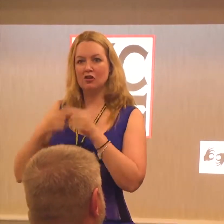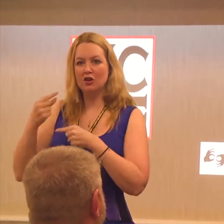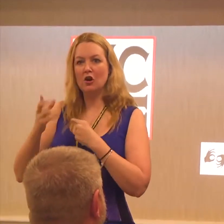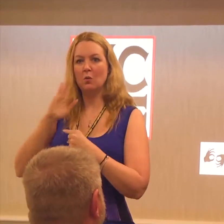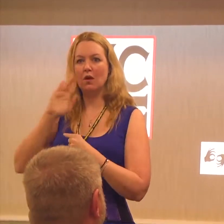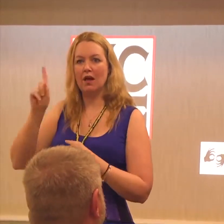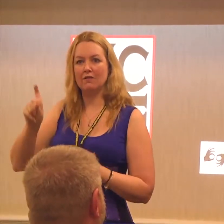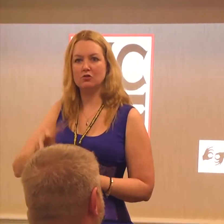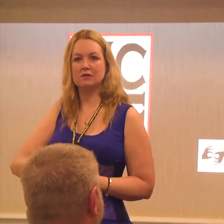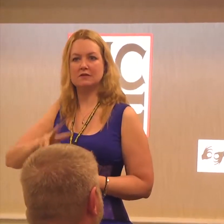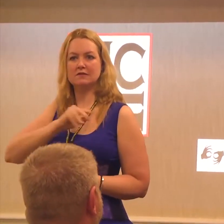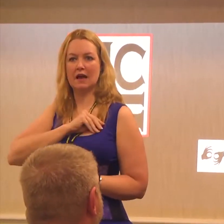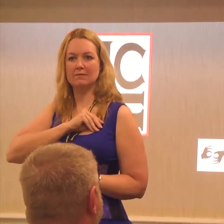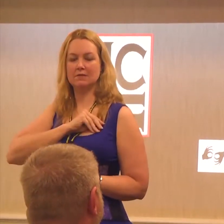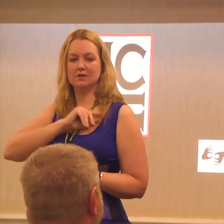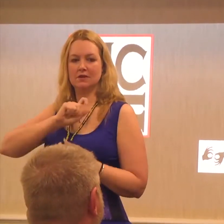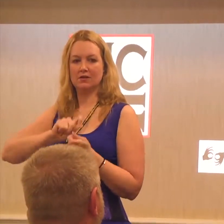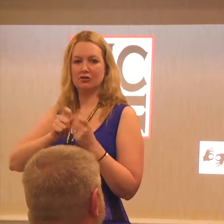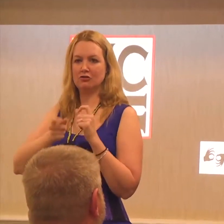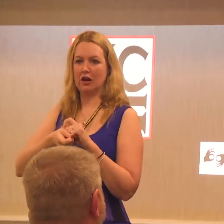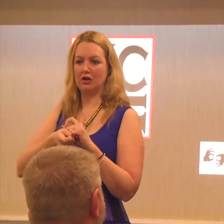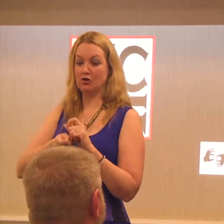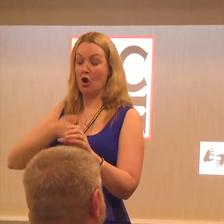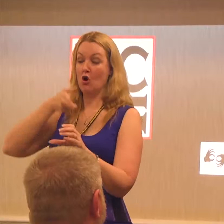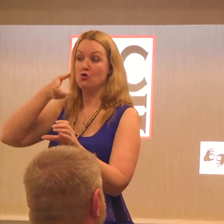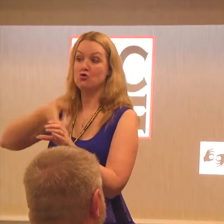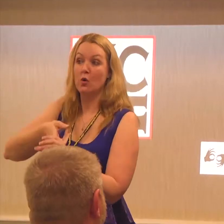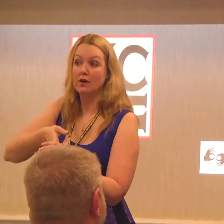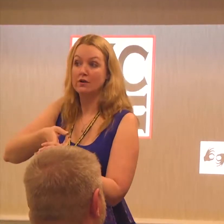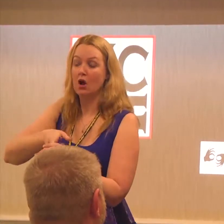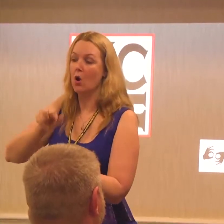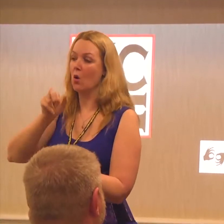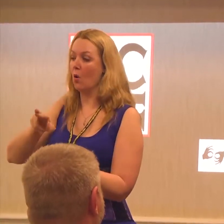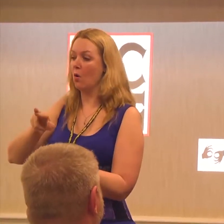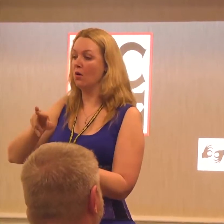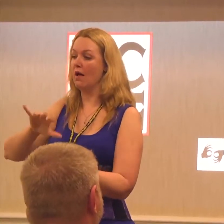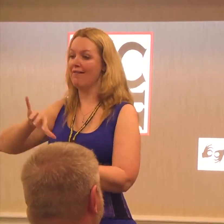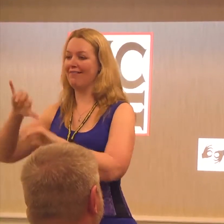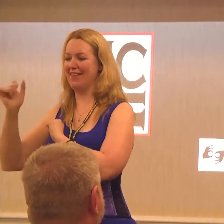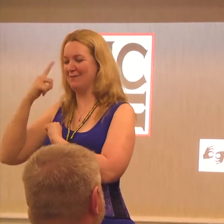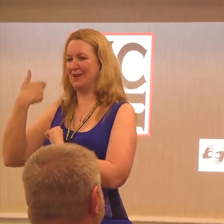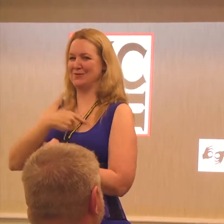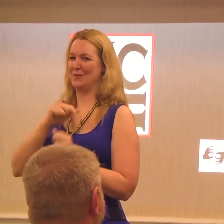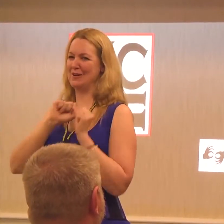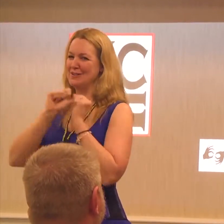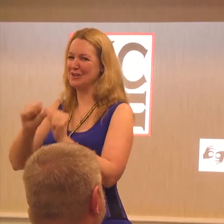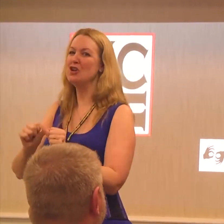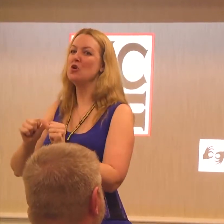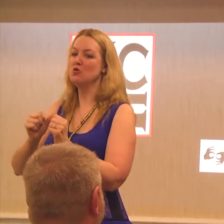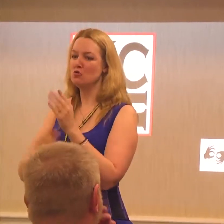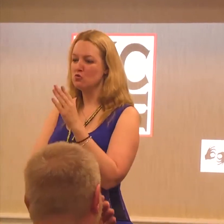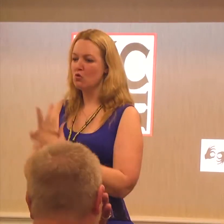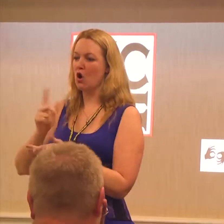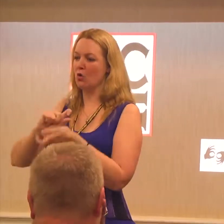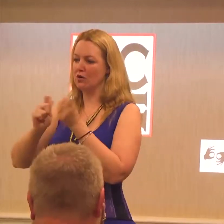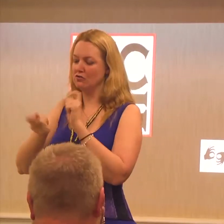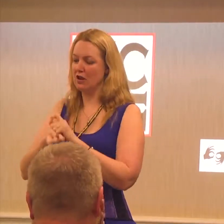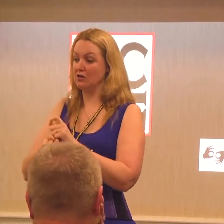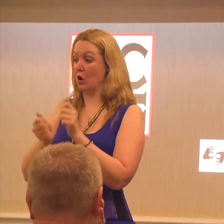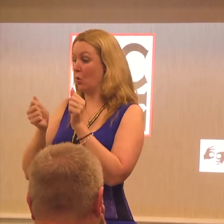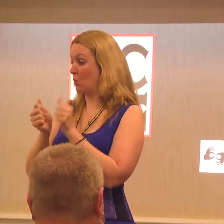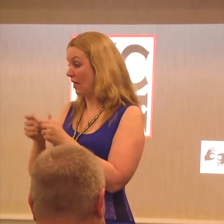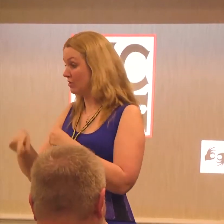to accept the change, join it, or move aside because we will continue to grow and evolve with or